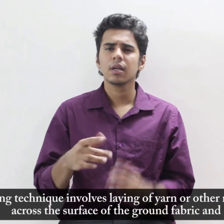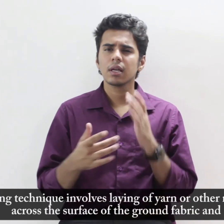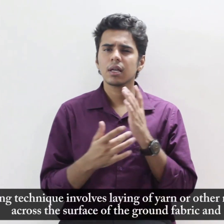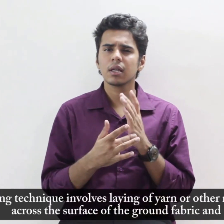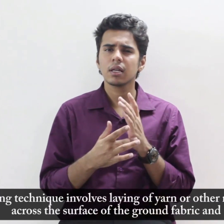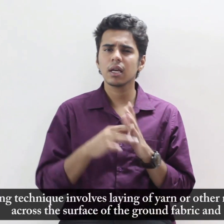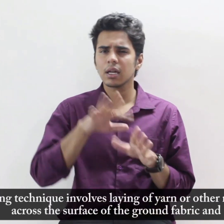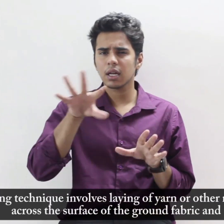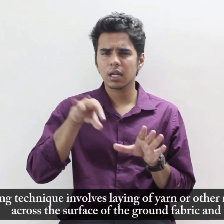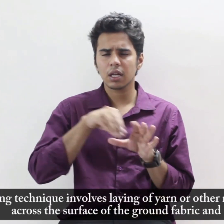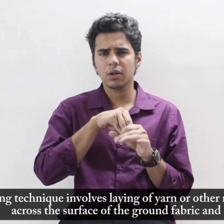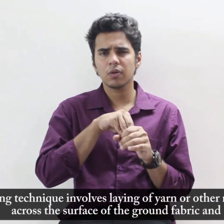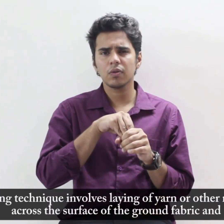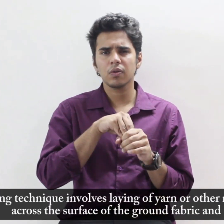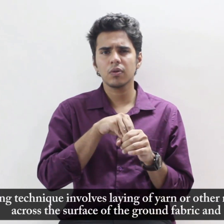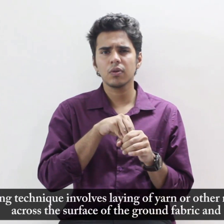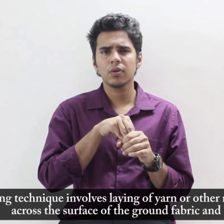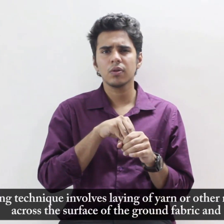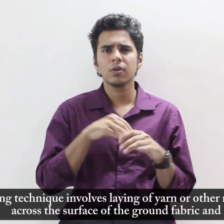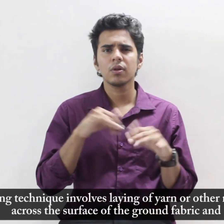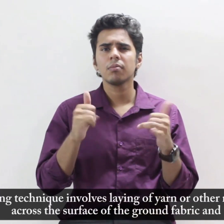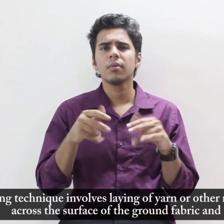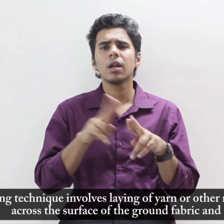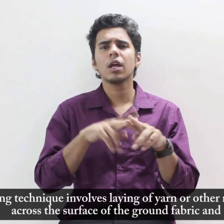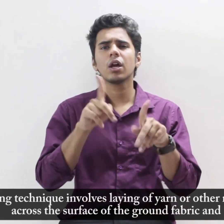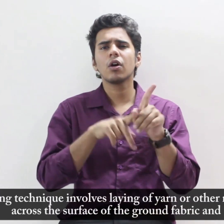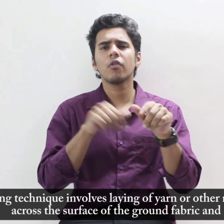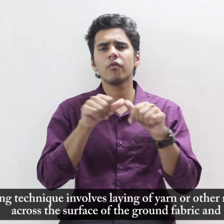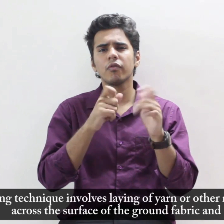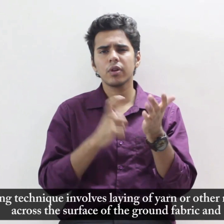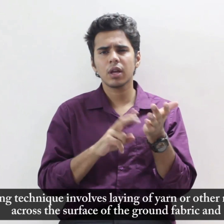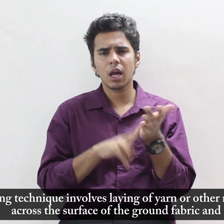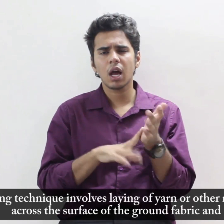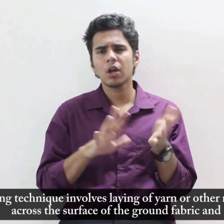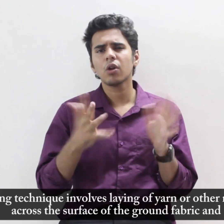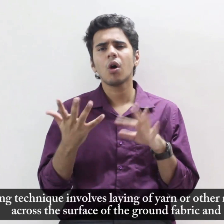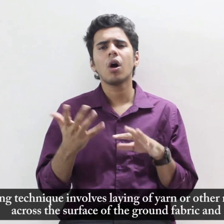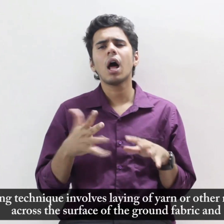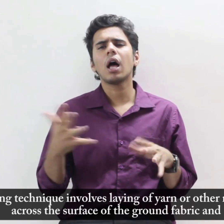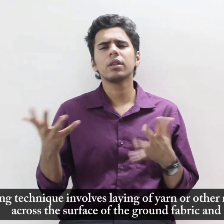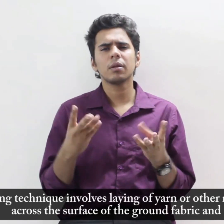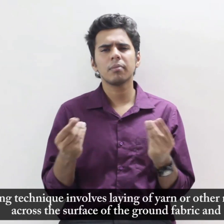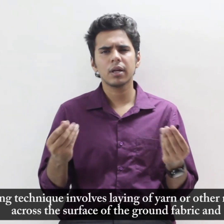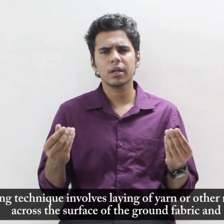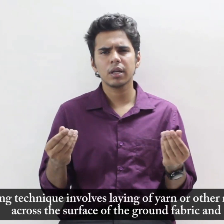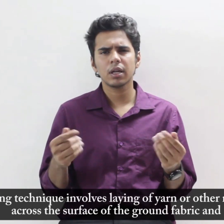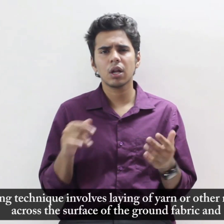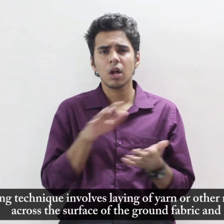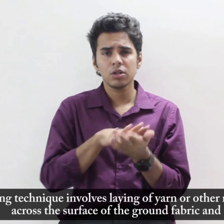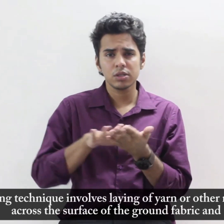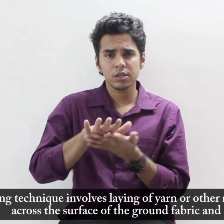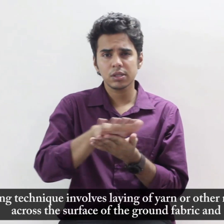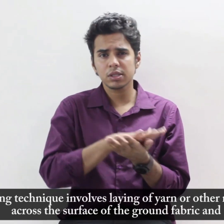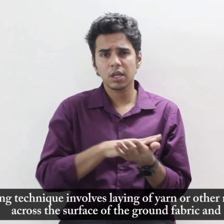Coaching technique involves laying of yarn or other materials across the surface of the ground fabric